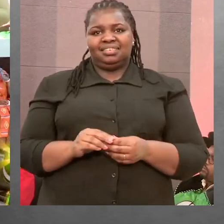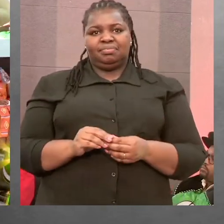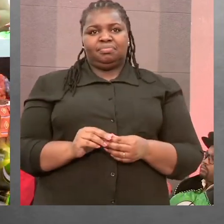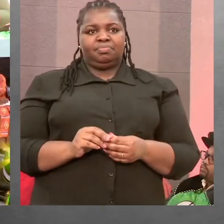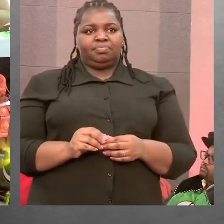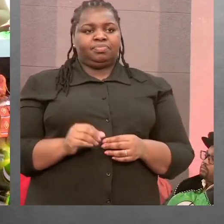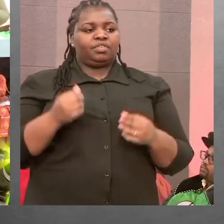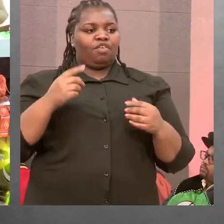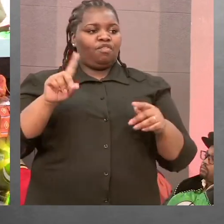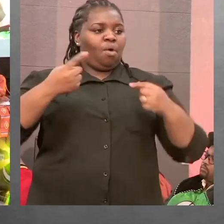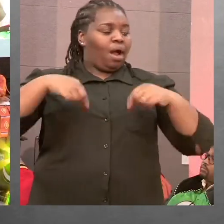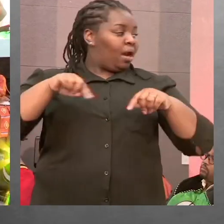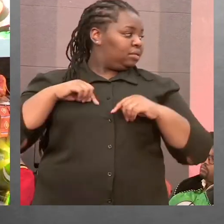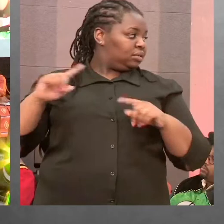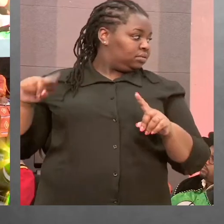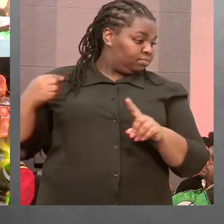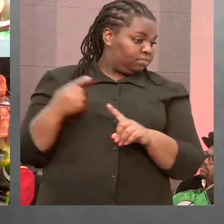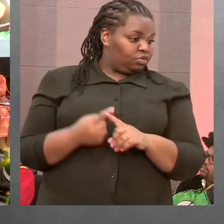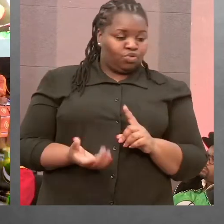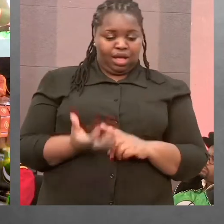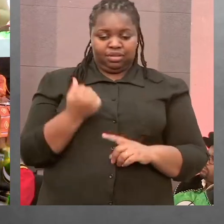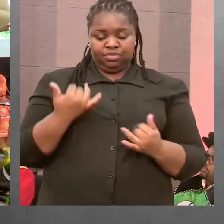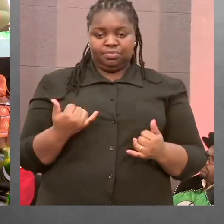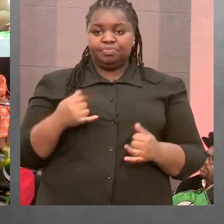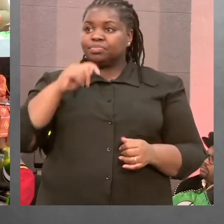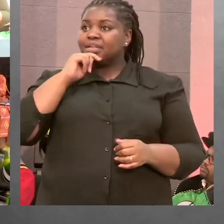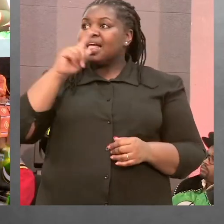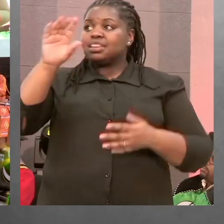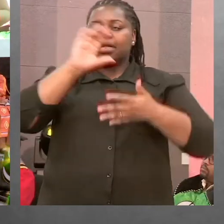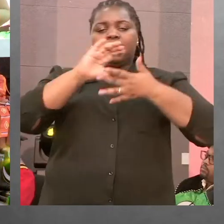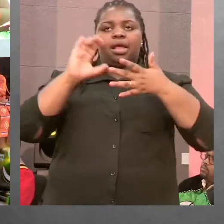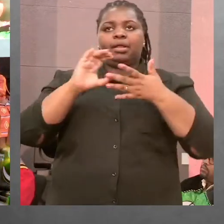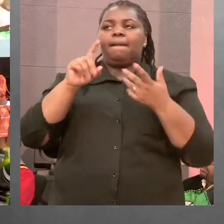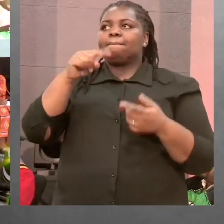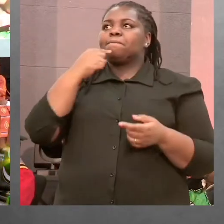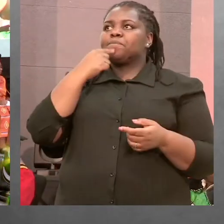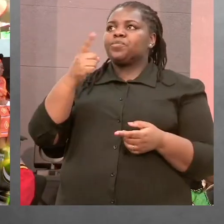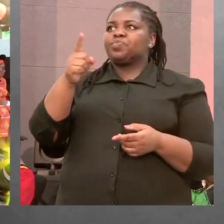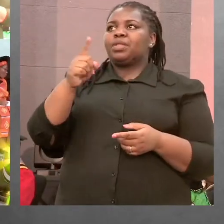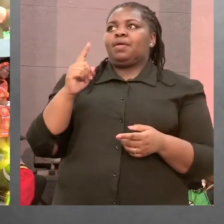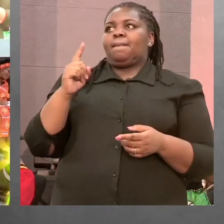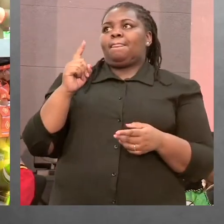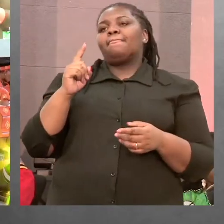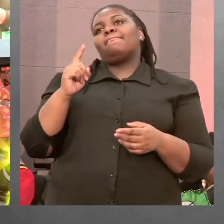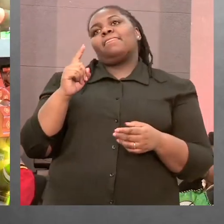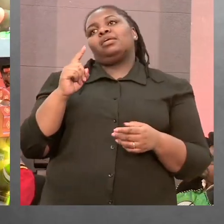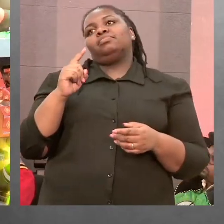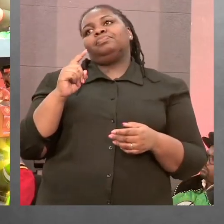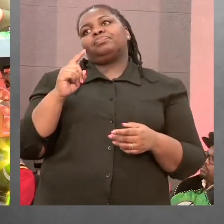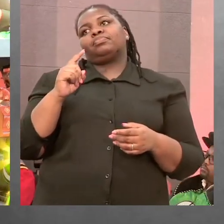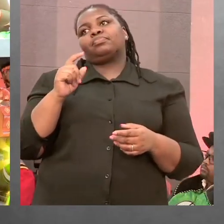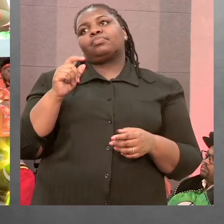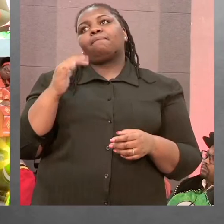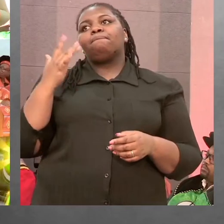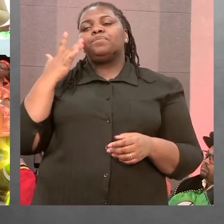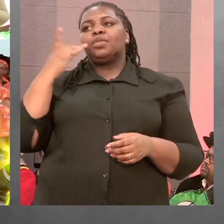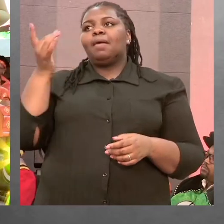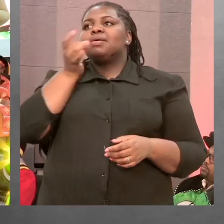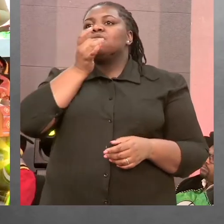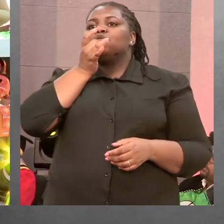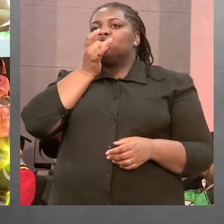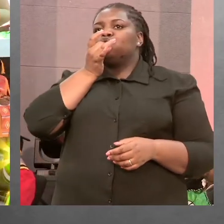for us to be where we are now. That's characterized and indicate the character of the people of this province. So xa